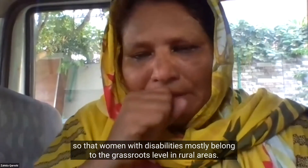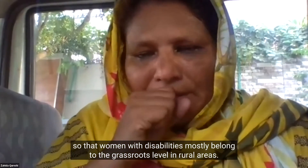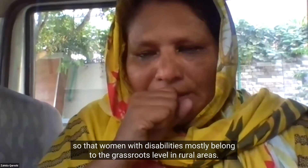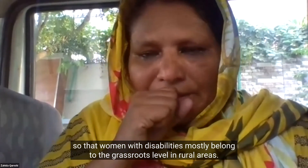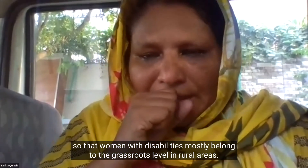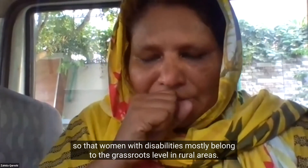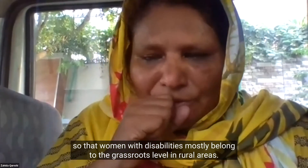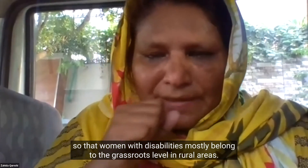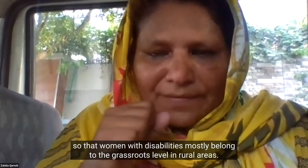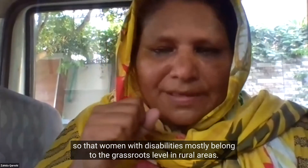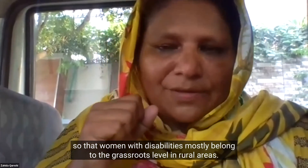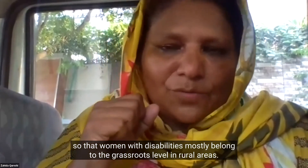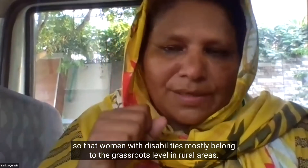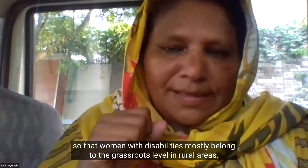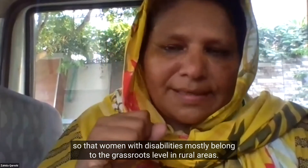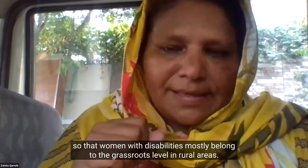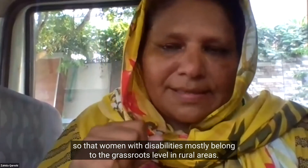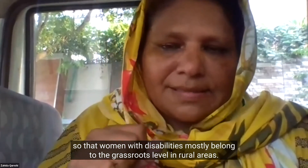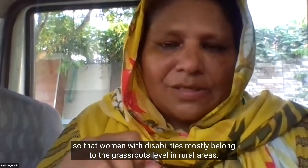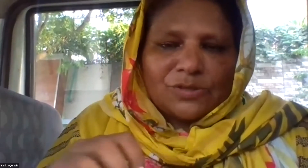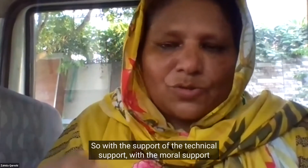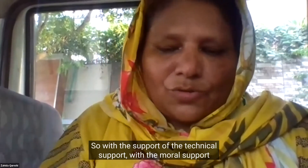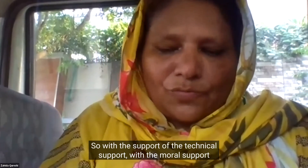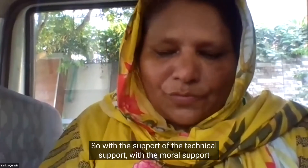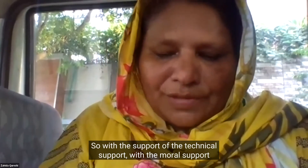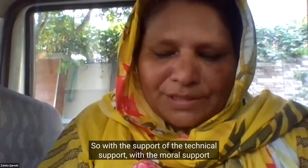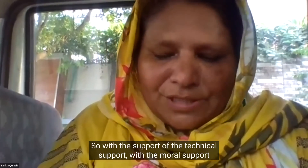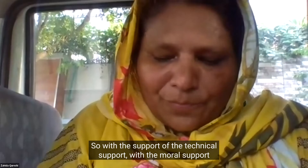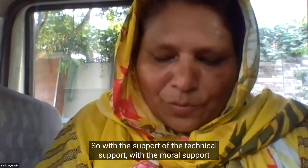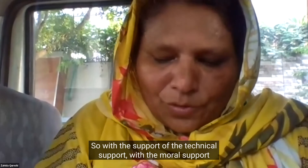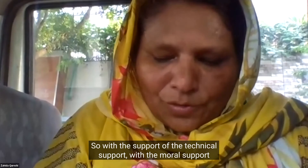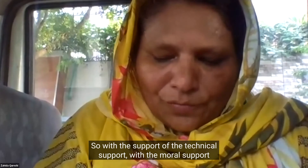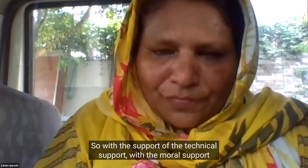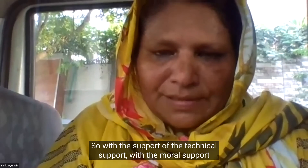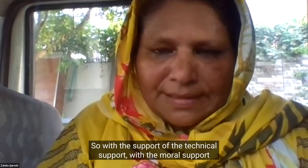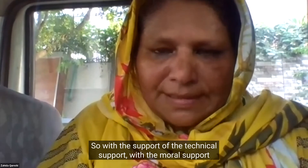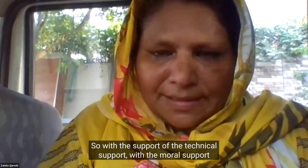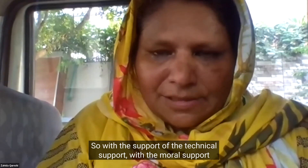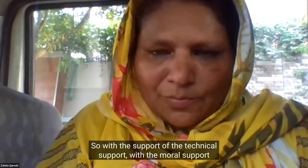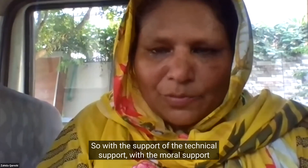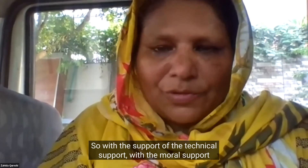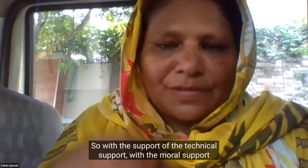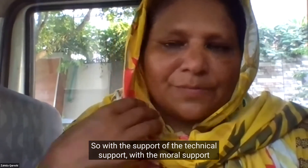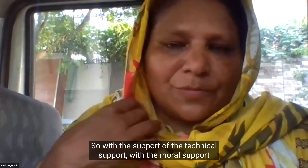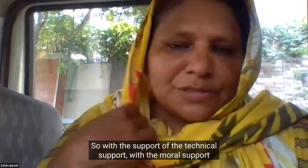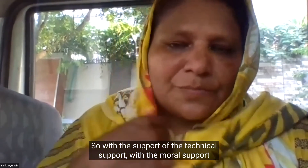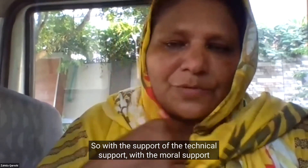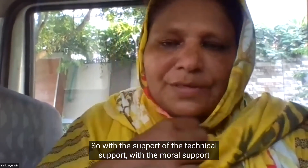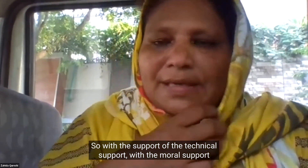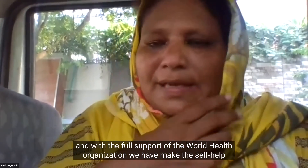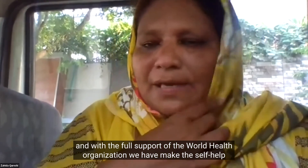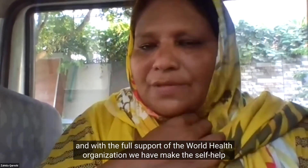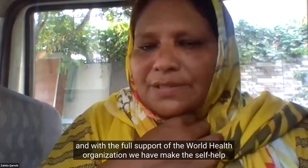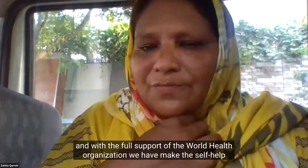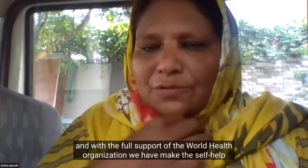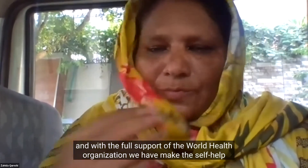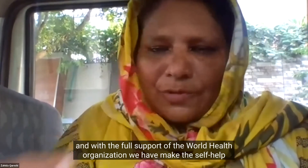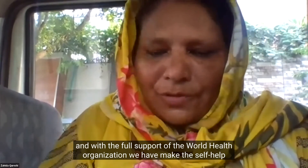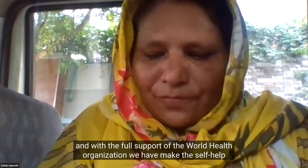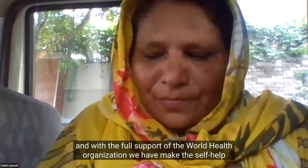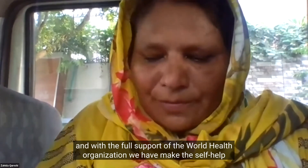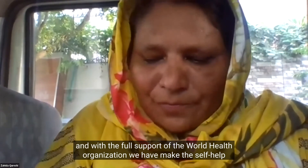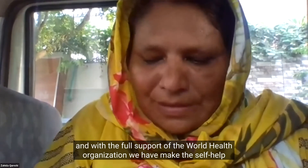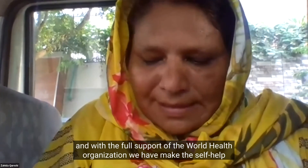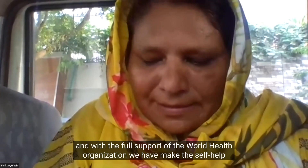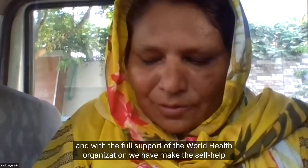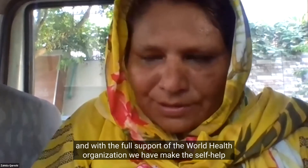the grassroots level in rural areas. So with the support of, with the technical support, with the moral support, and with the full support